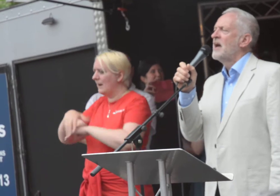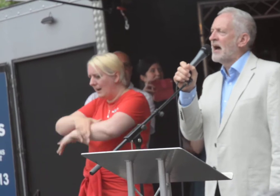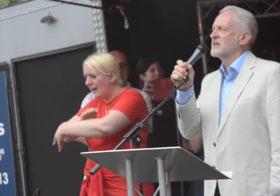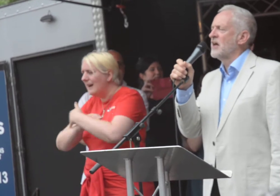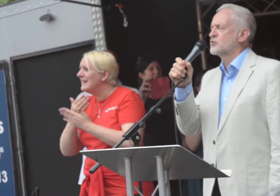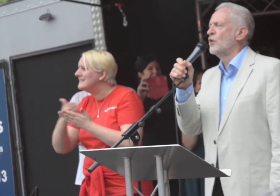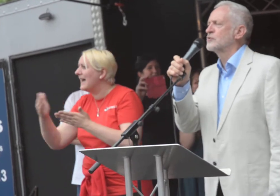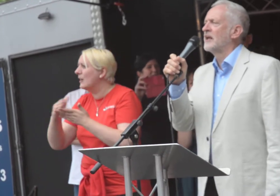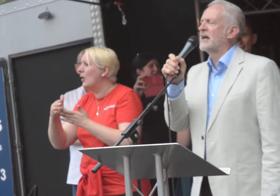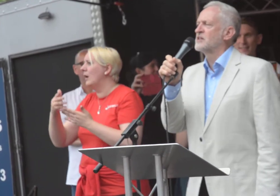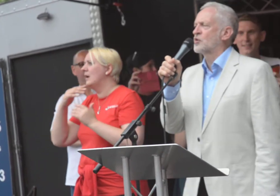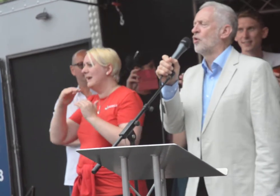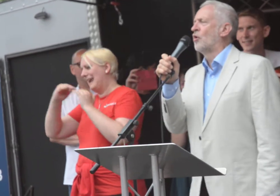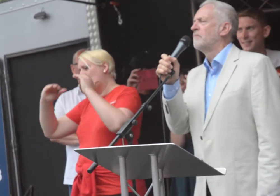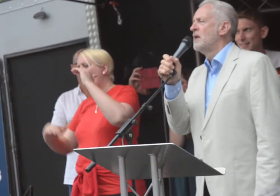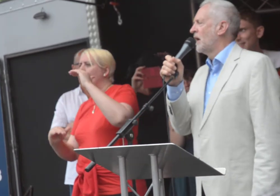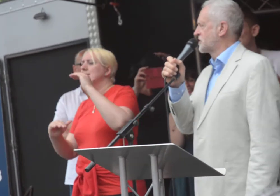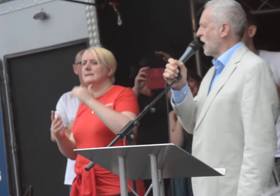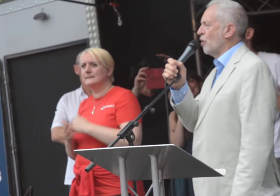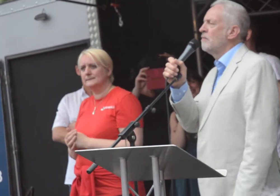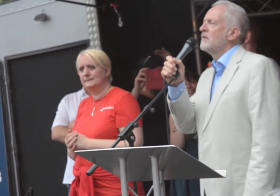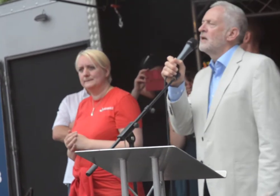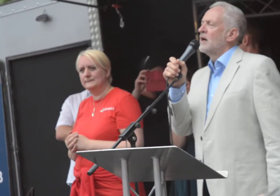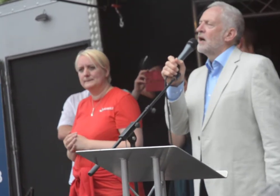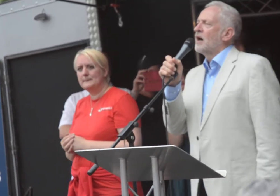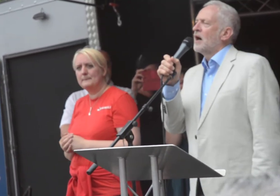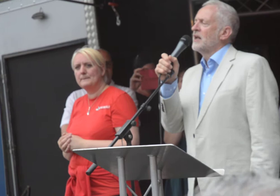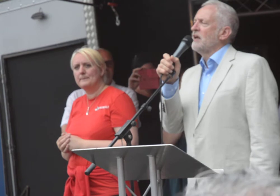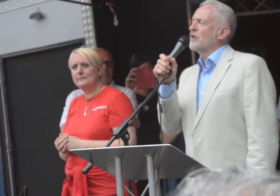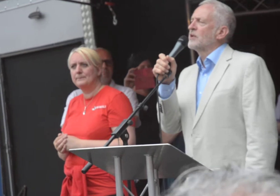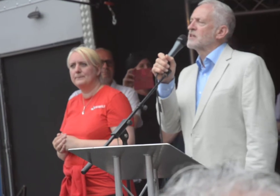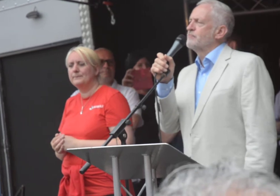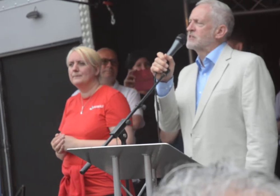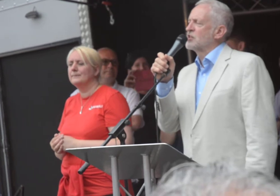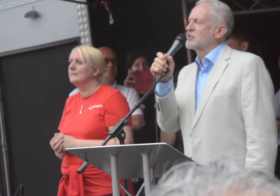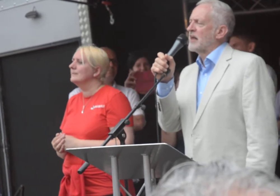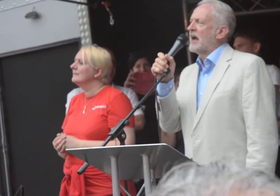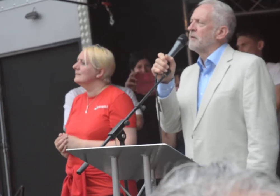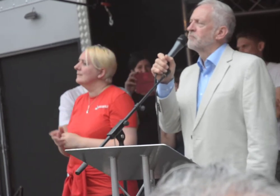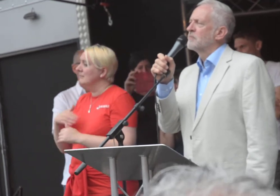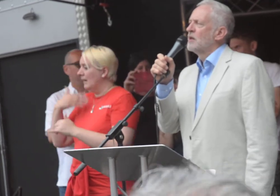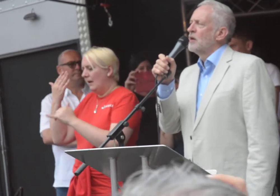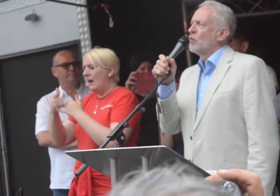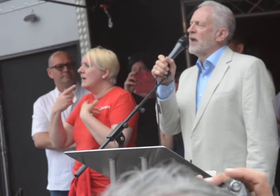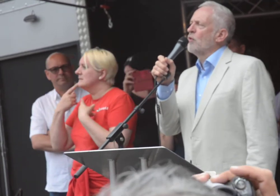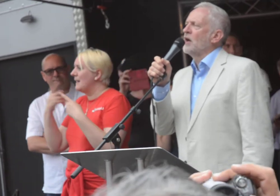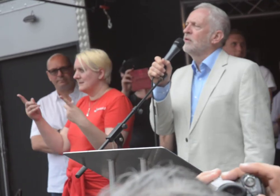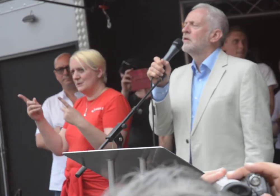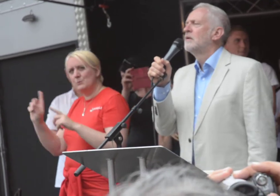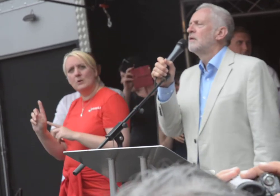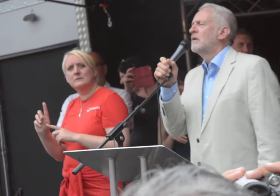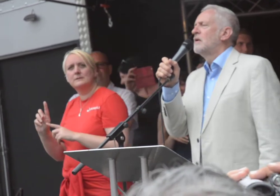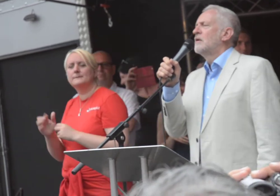inequality at its root and at its core. And so, I leave you with this message today. We